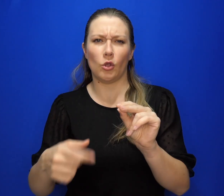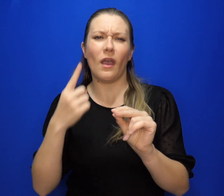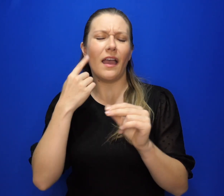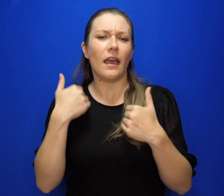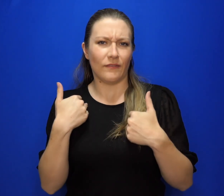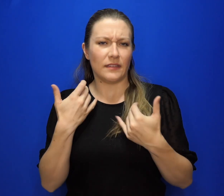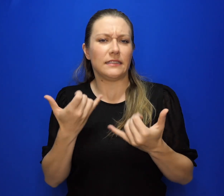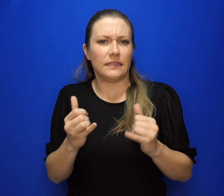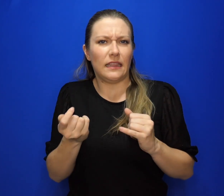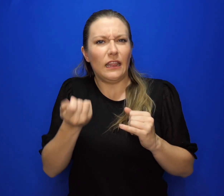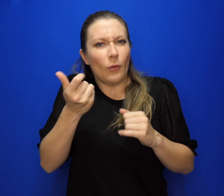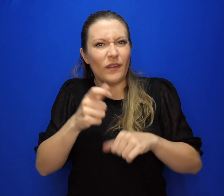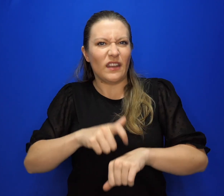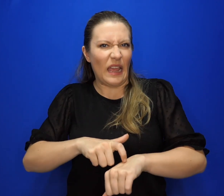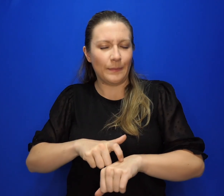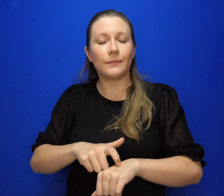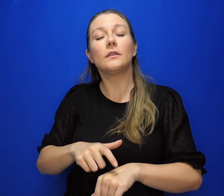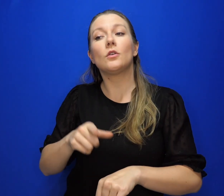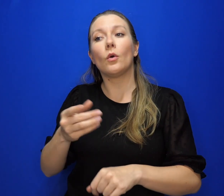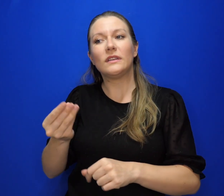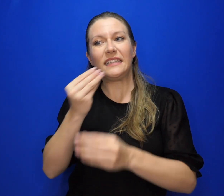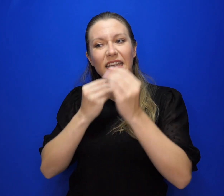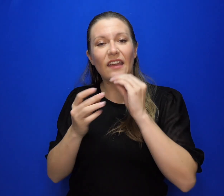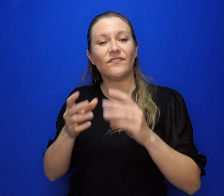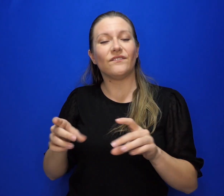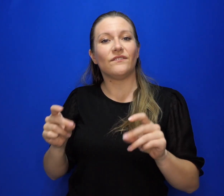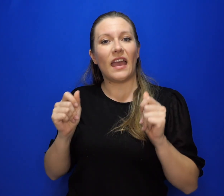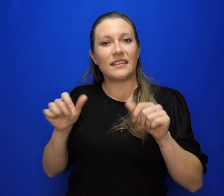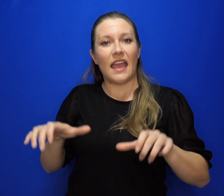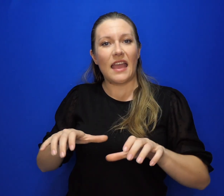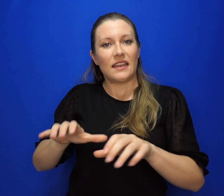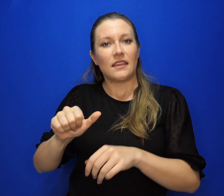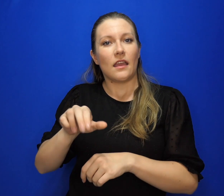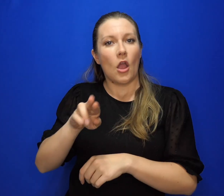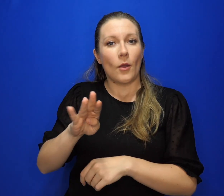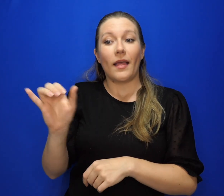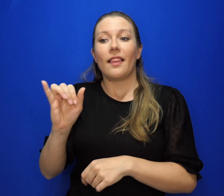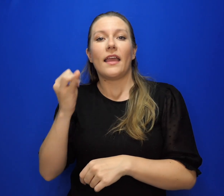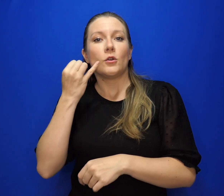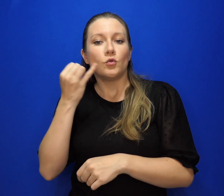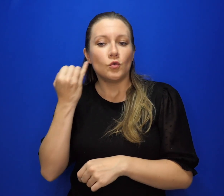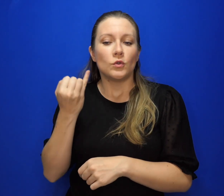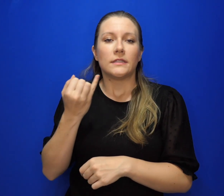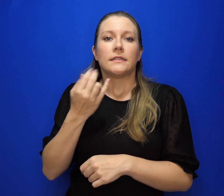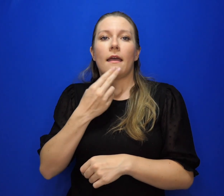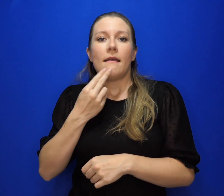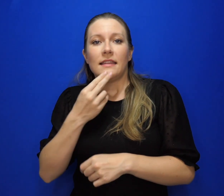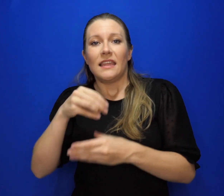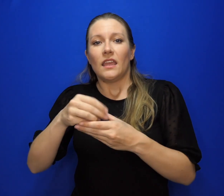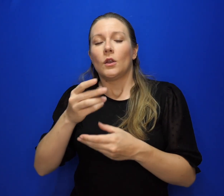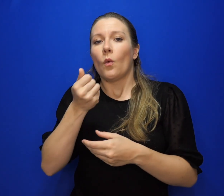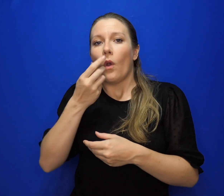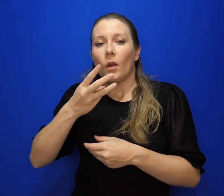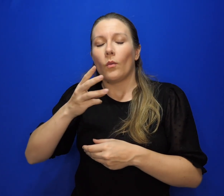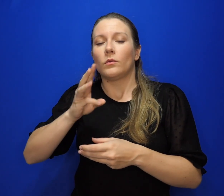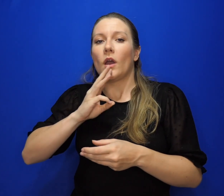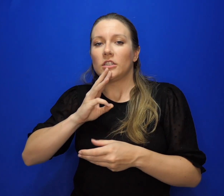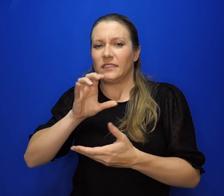to put in some fast acting, easily absorbed stuff like juice, like honey and warm water, that kind of stuff, to basically